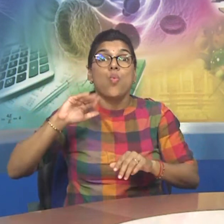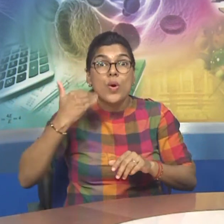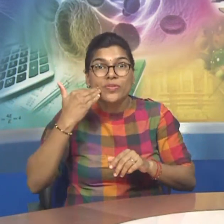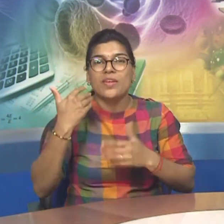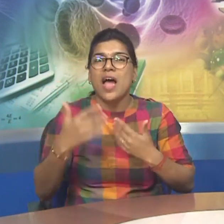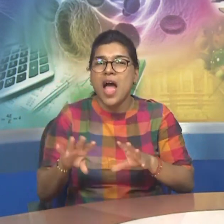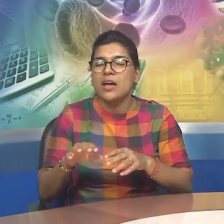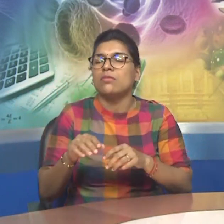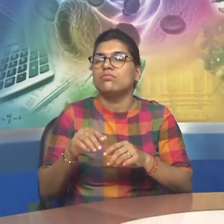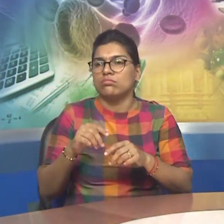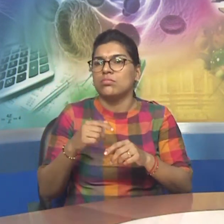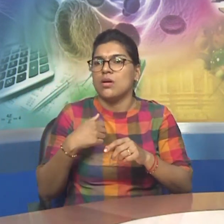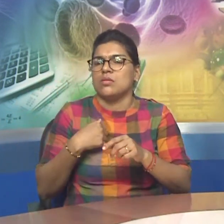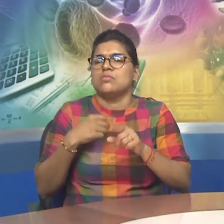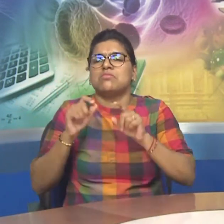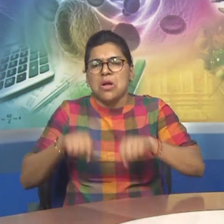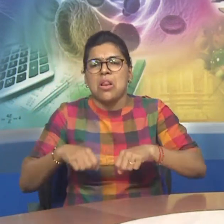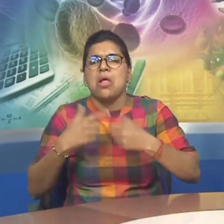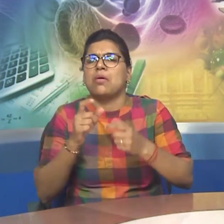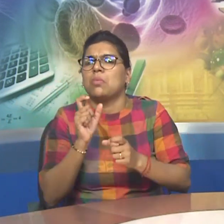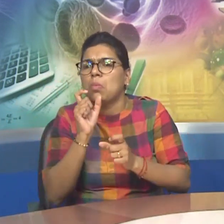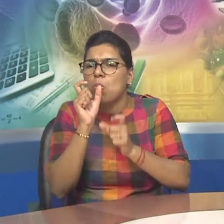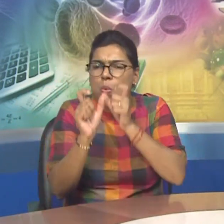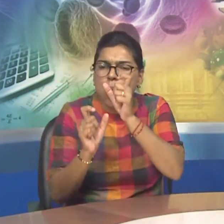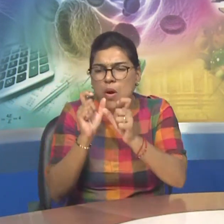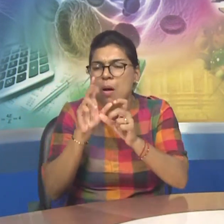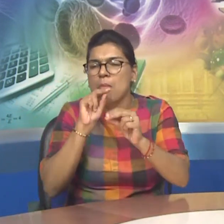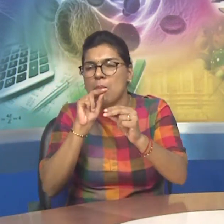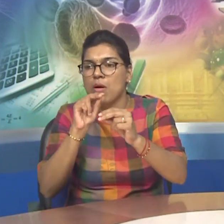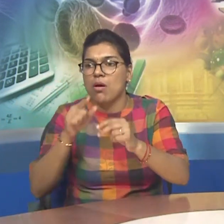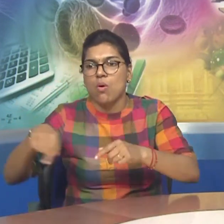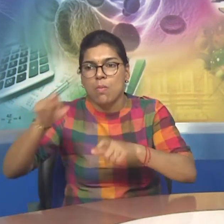So it is important for all of us to